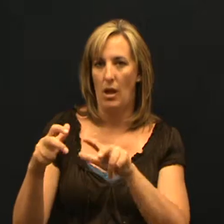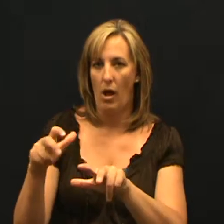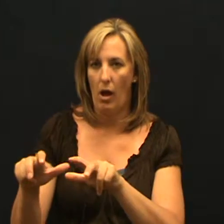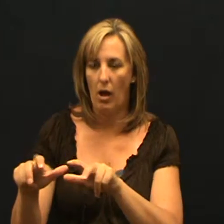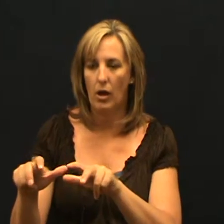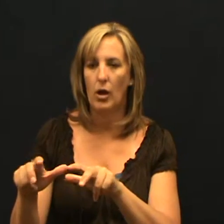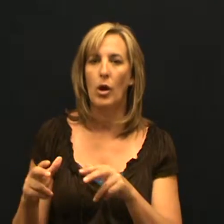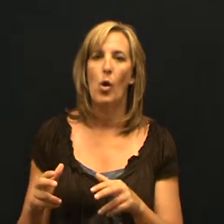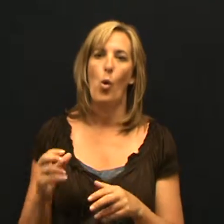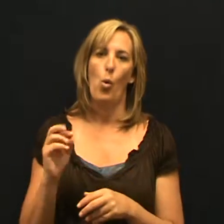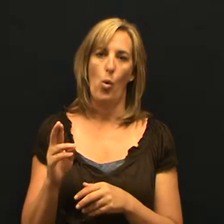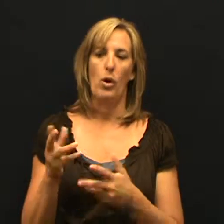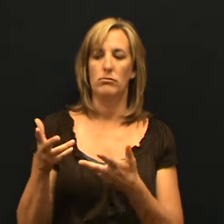cetera.